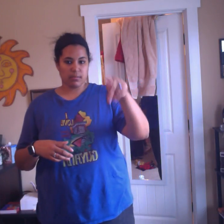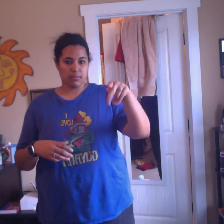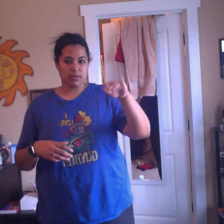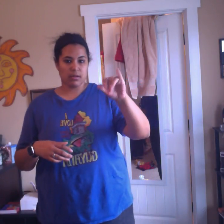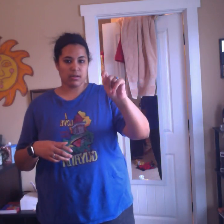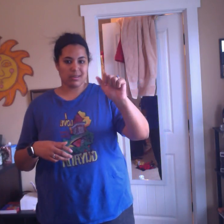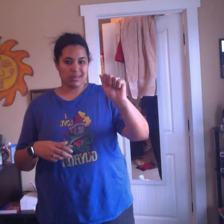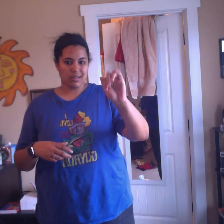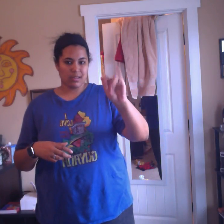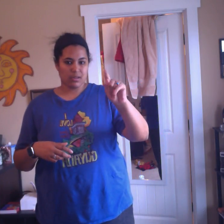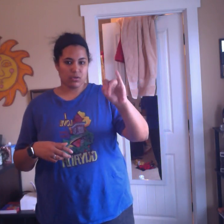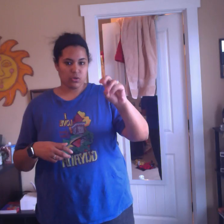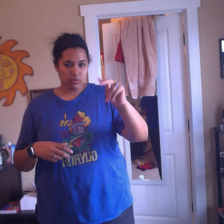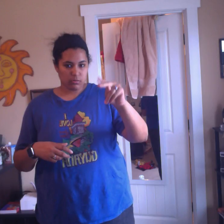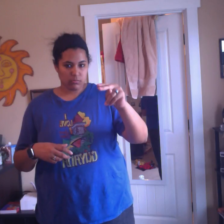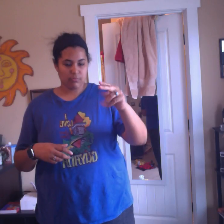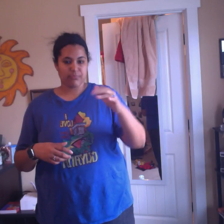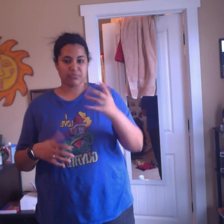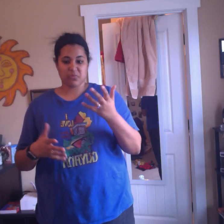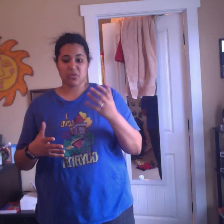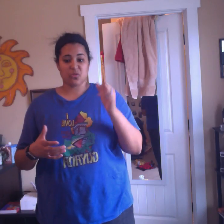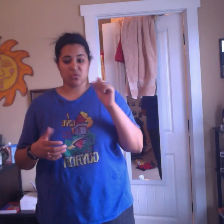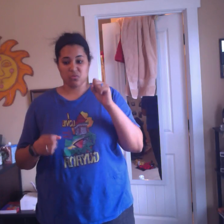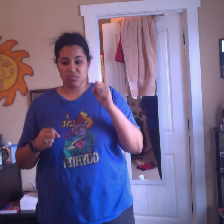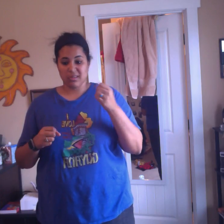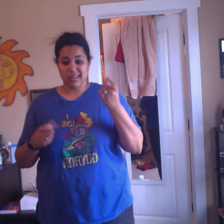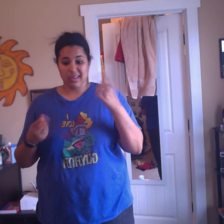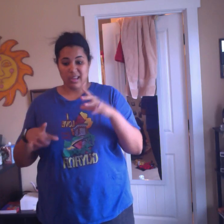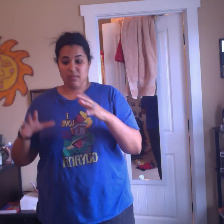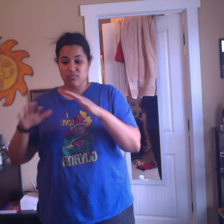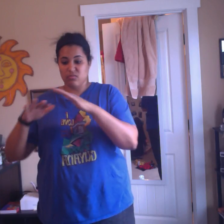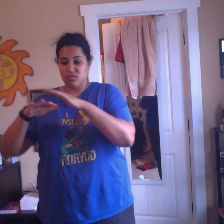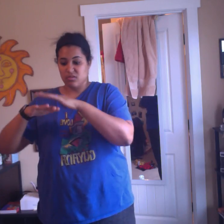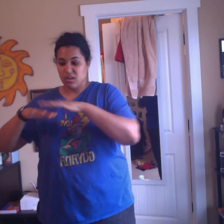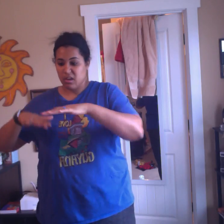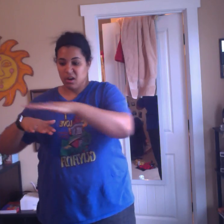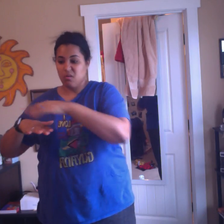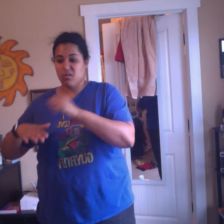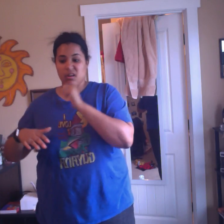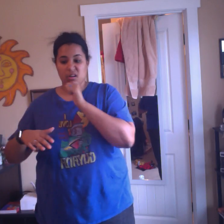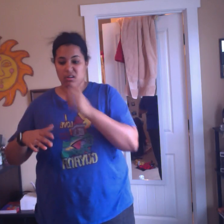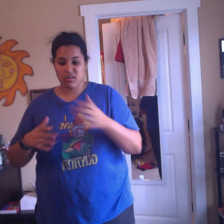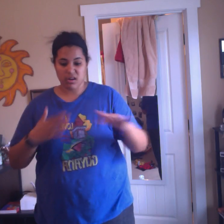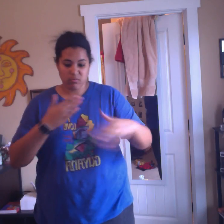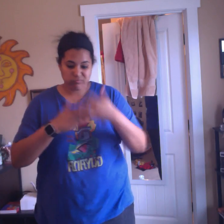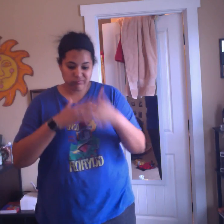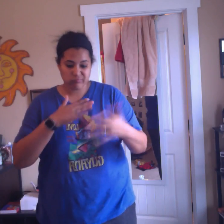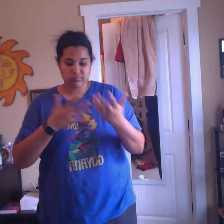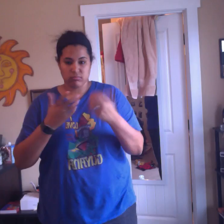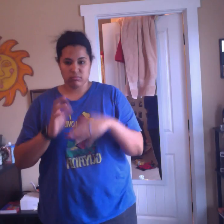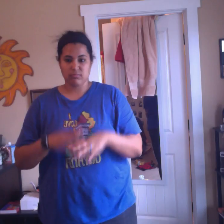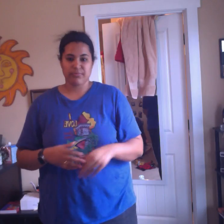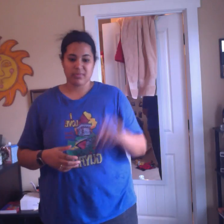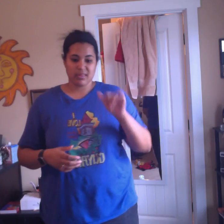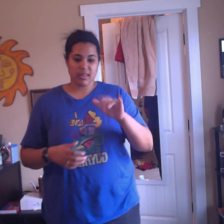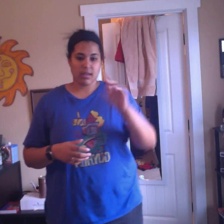on land. And that, my friends, is precipitation! Yeah, nailed it. But where does